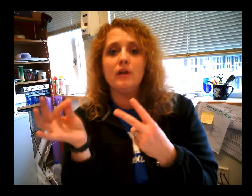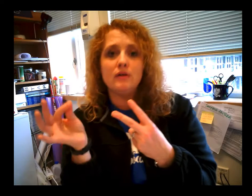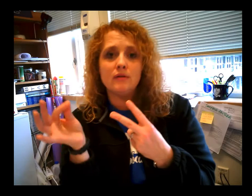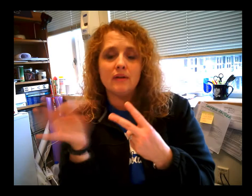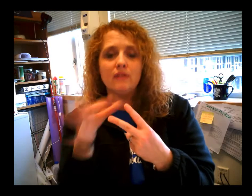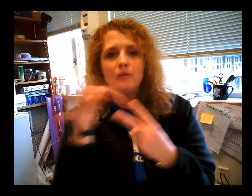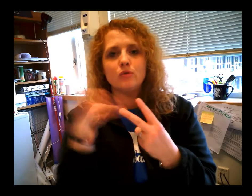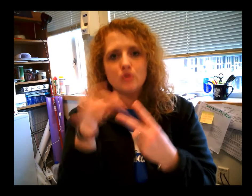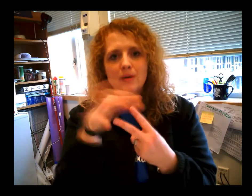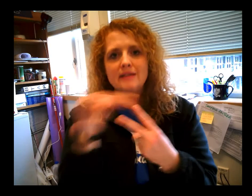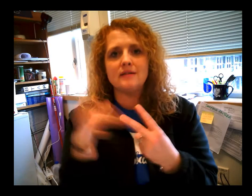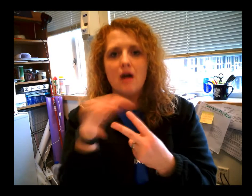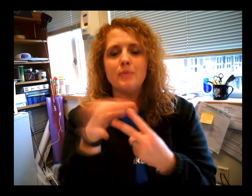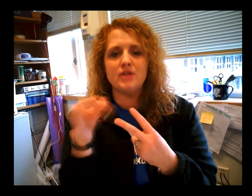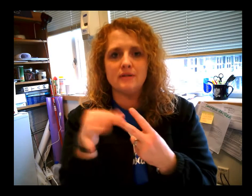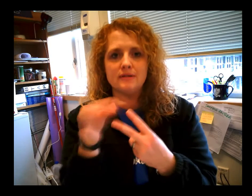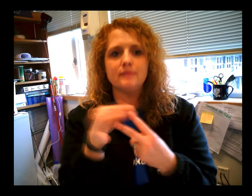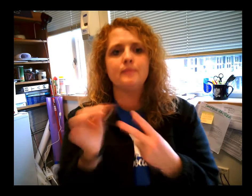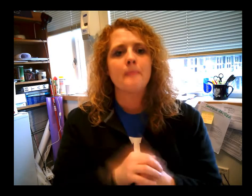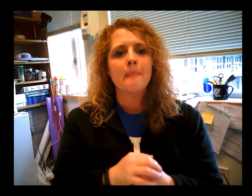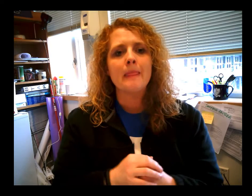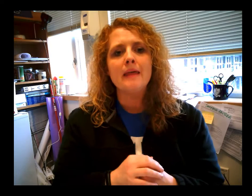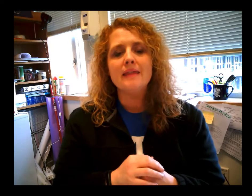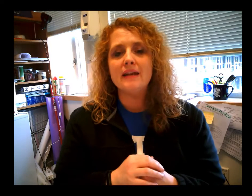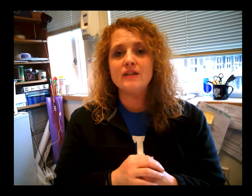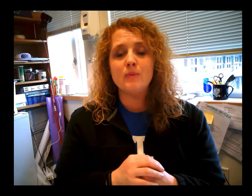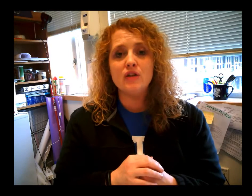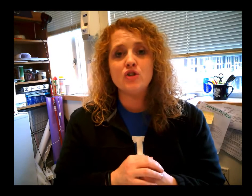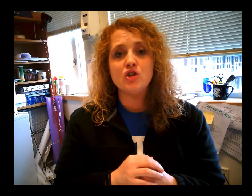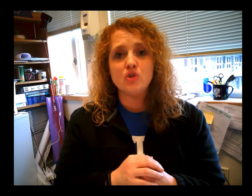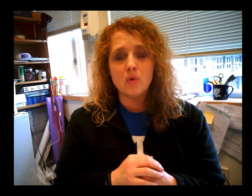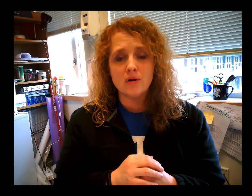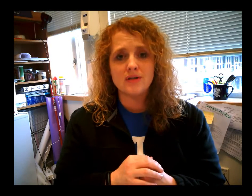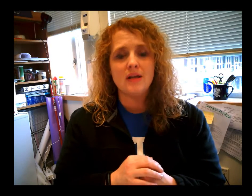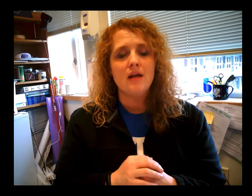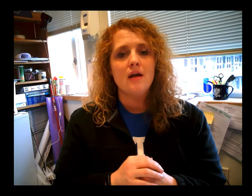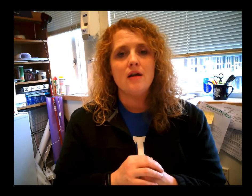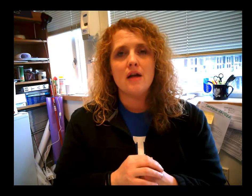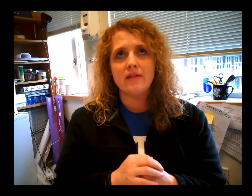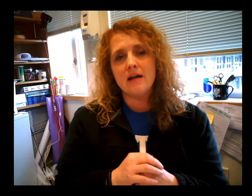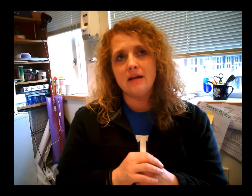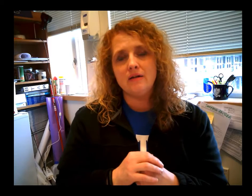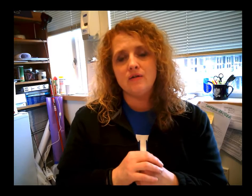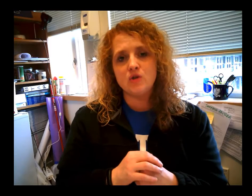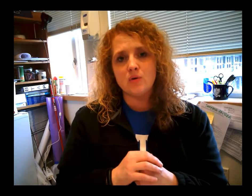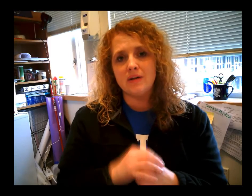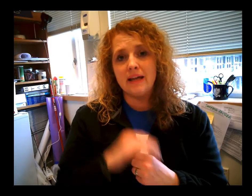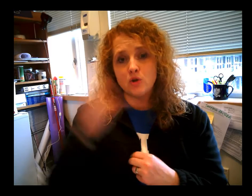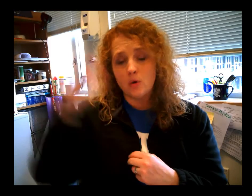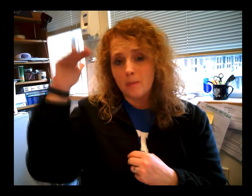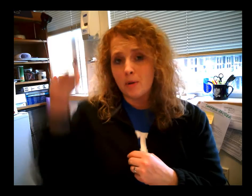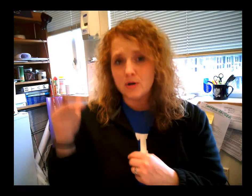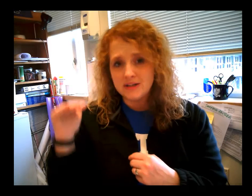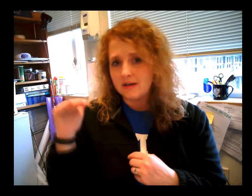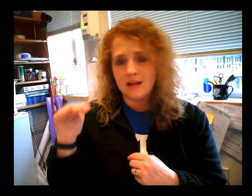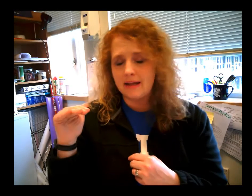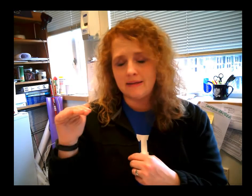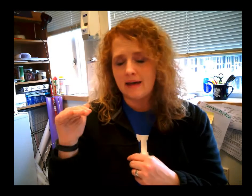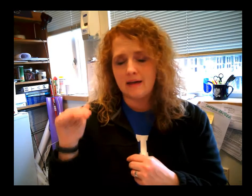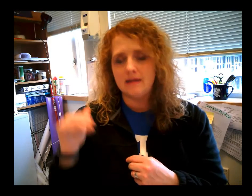do this. So choice, options. The next one is short, not the kind of short like a short person, not like that.